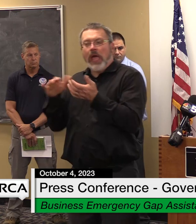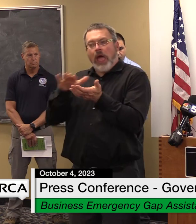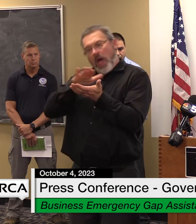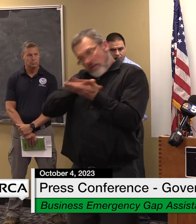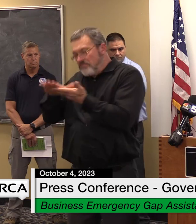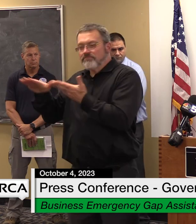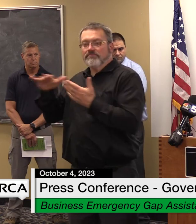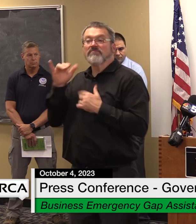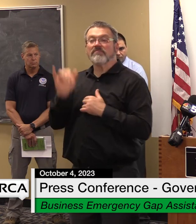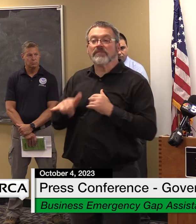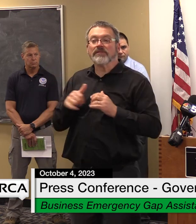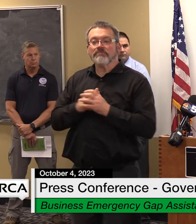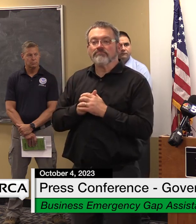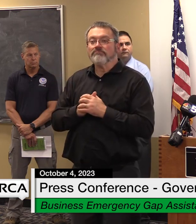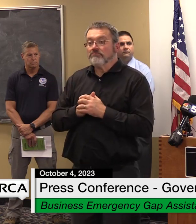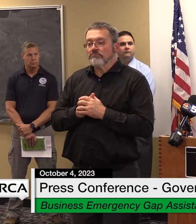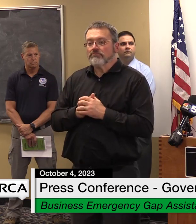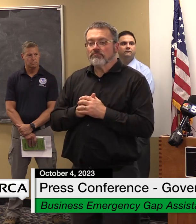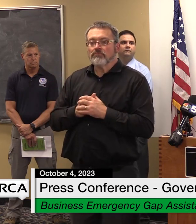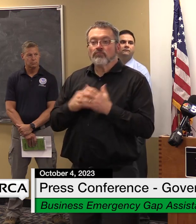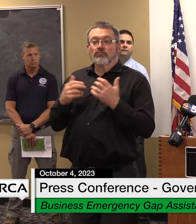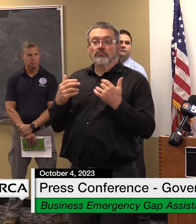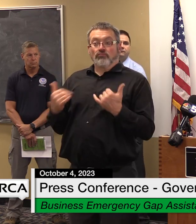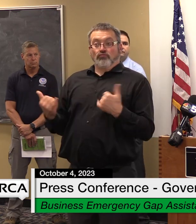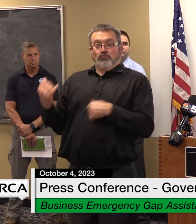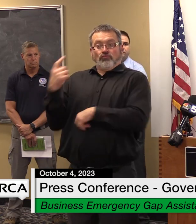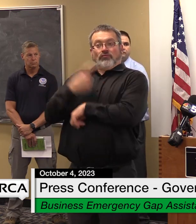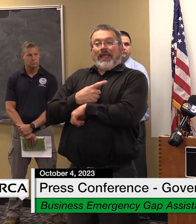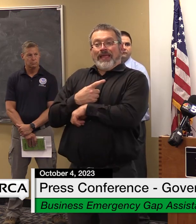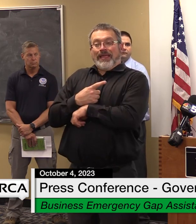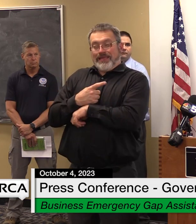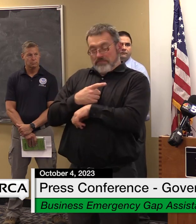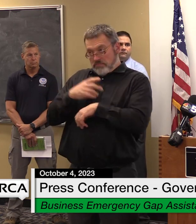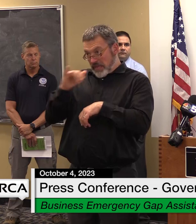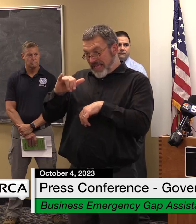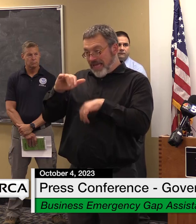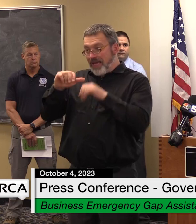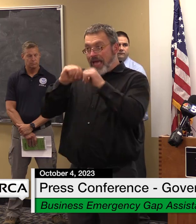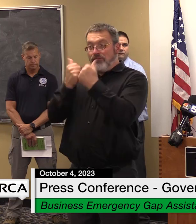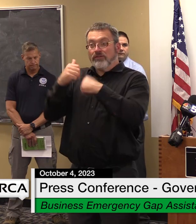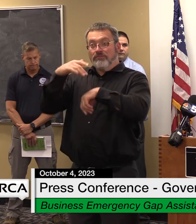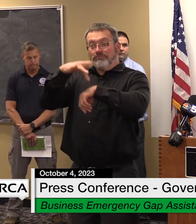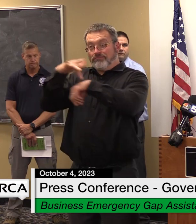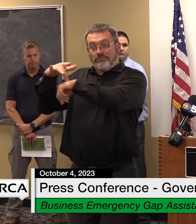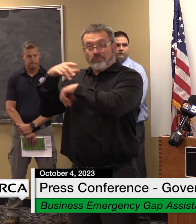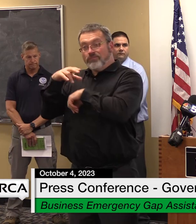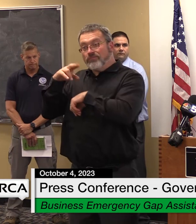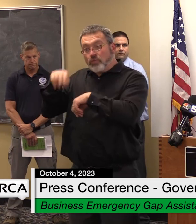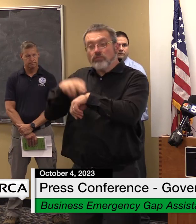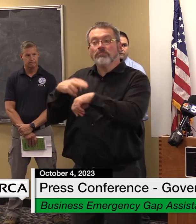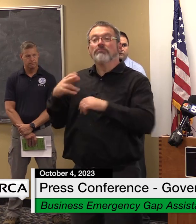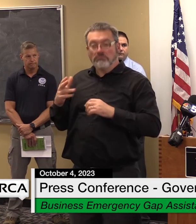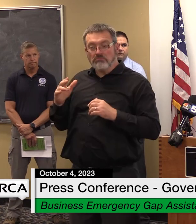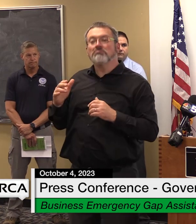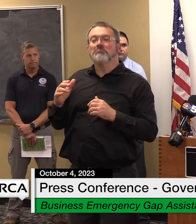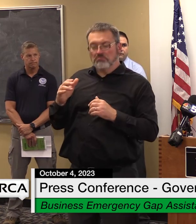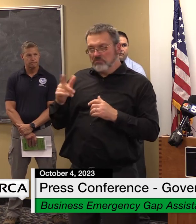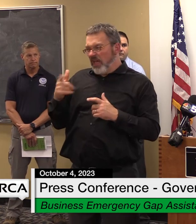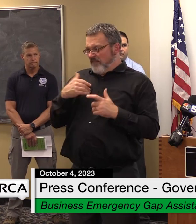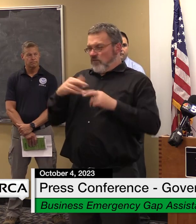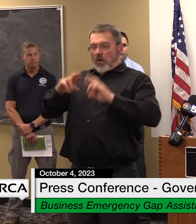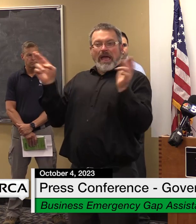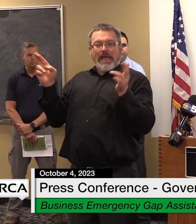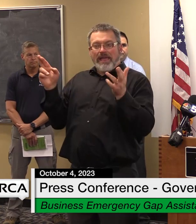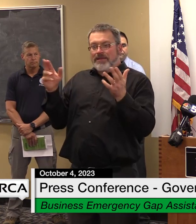In fact, today, the Agency of Natural Resources and FEMA are also out on a bit of a field trip. They're visiting